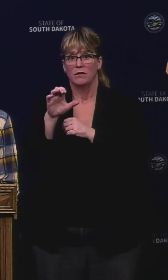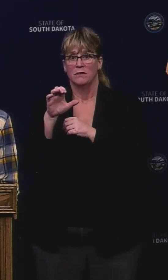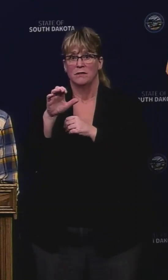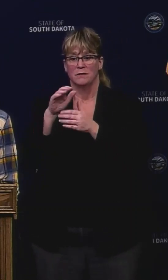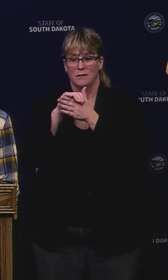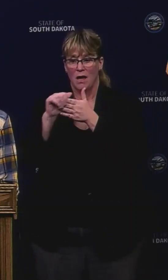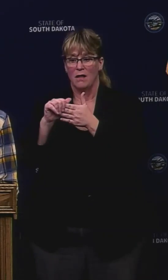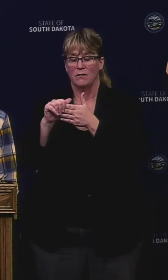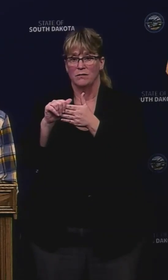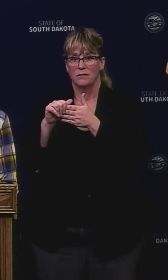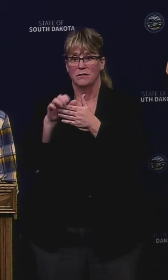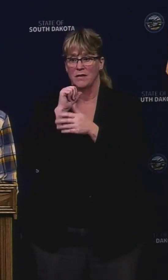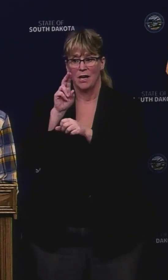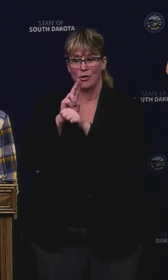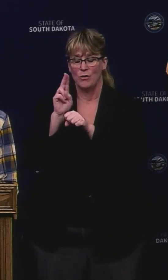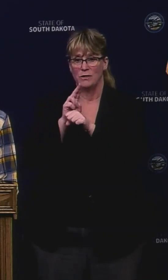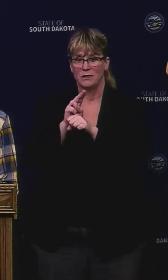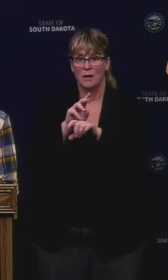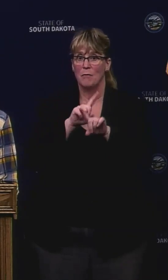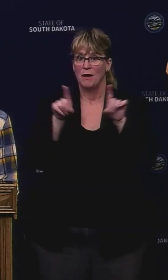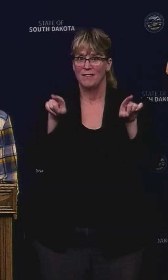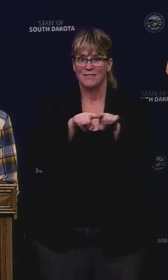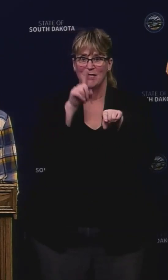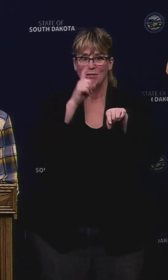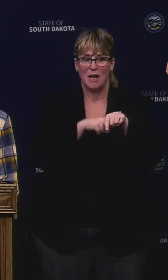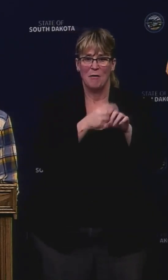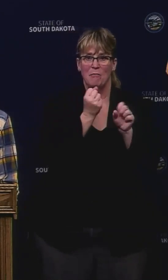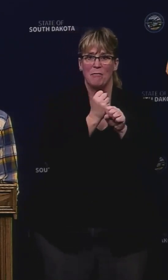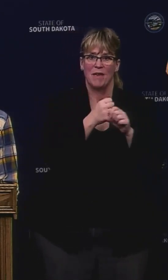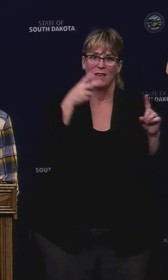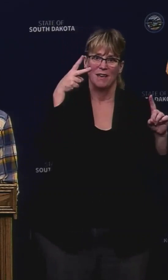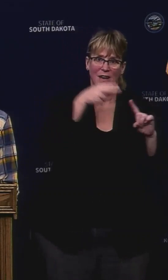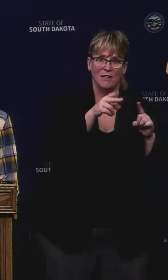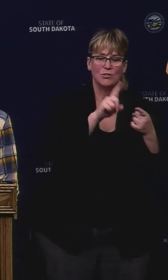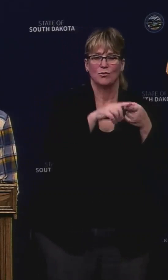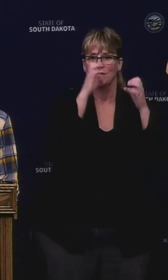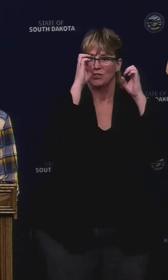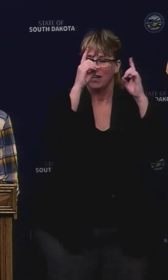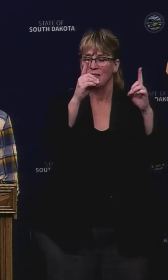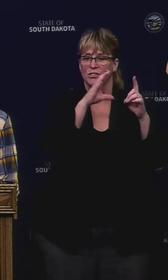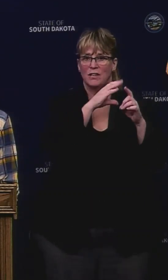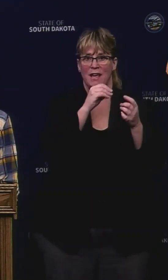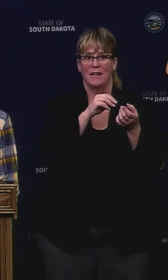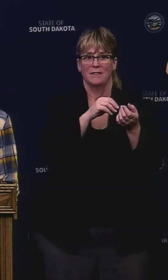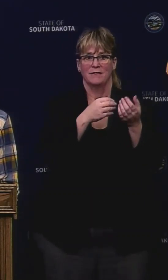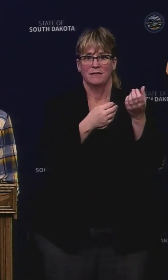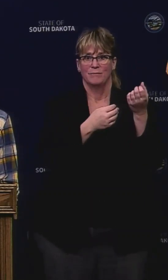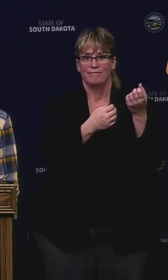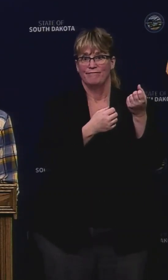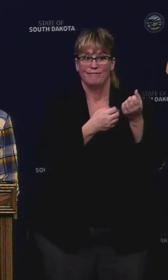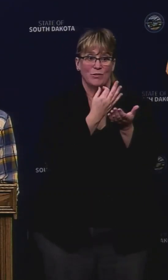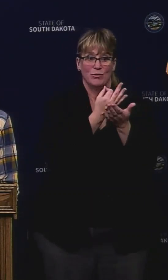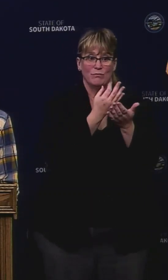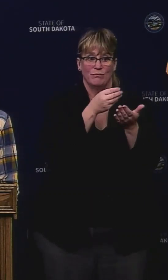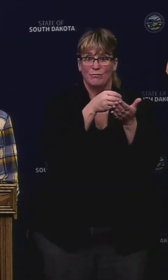table while simultaneously making huge cuts to education and the funding of nursing homes. And I don't think that's what